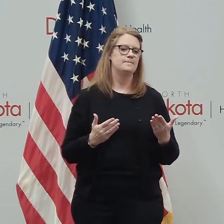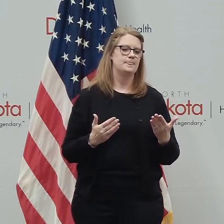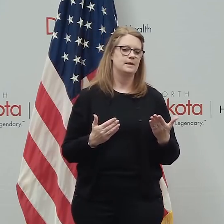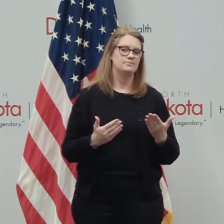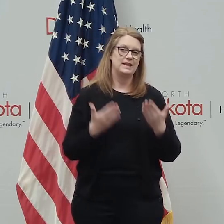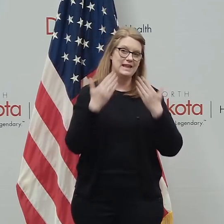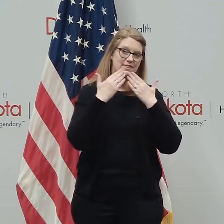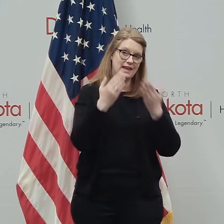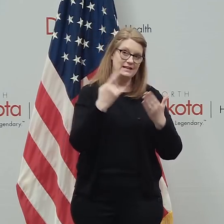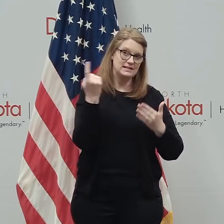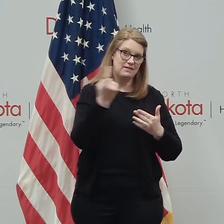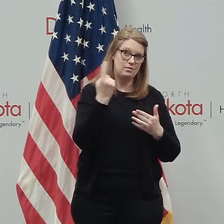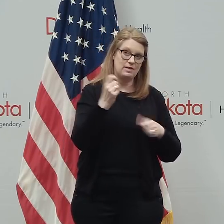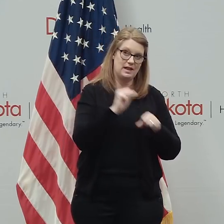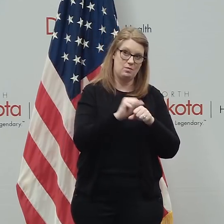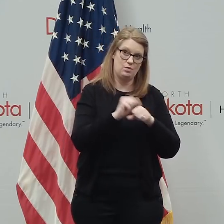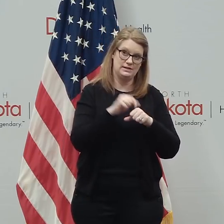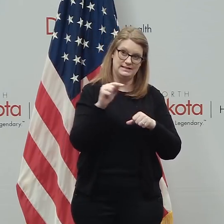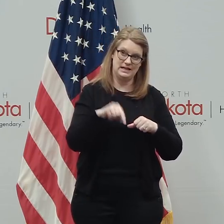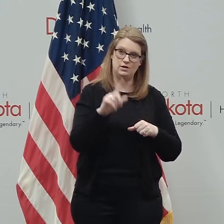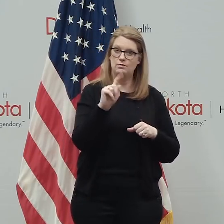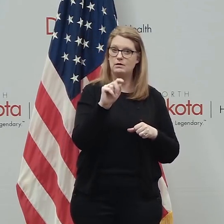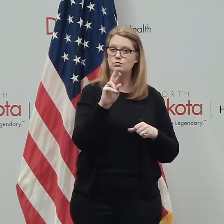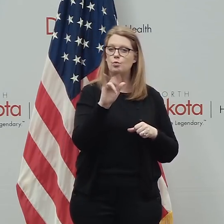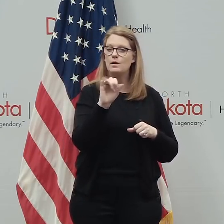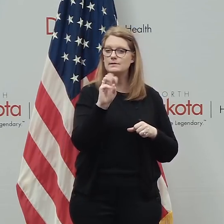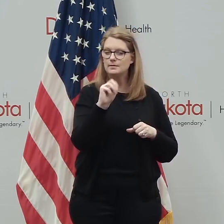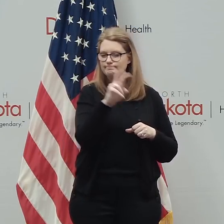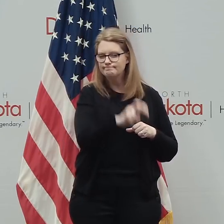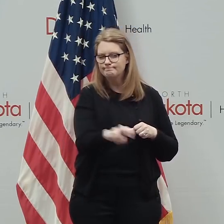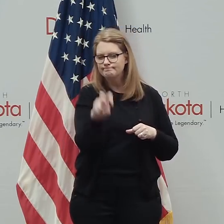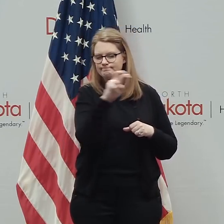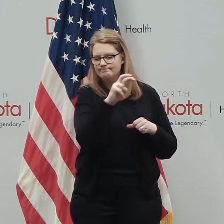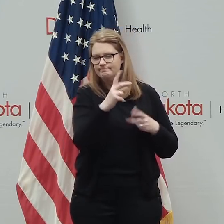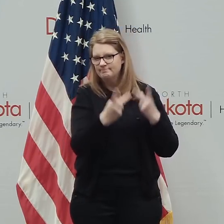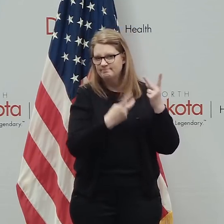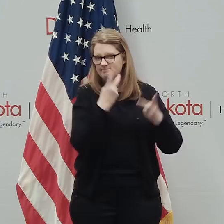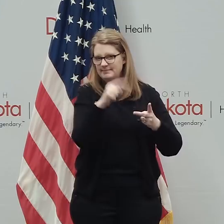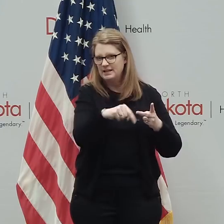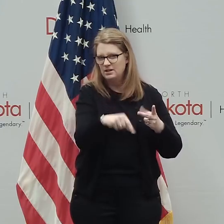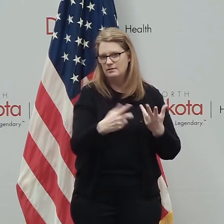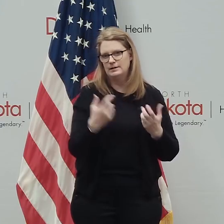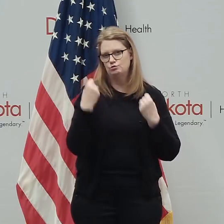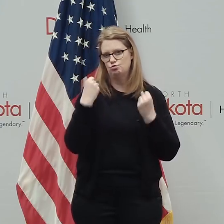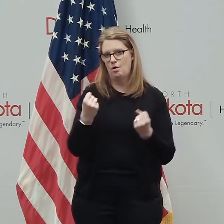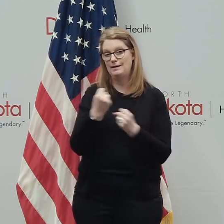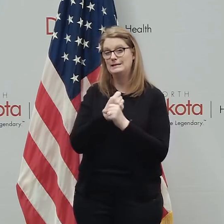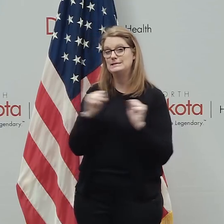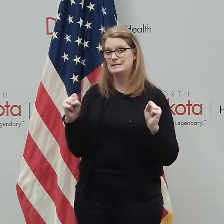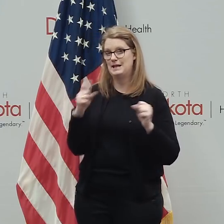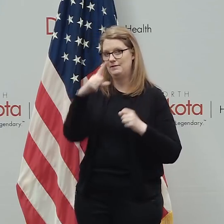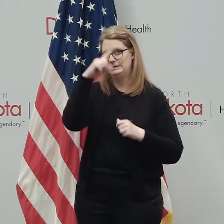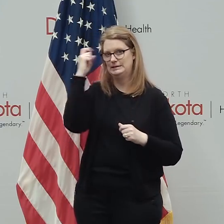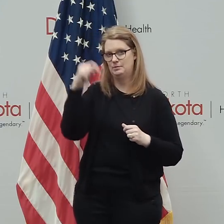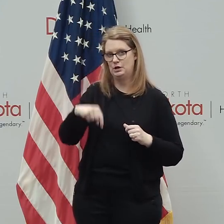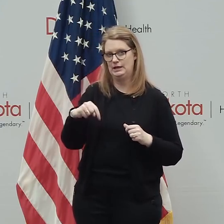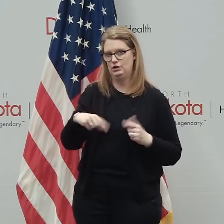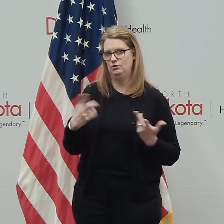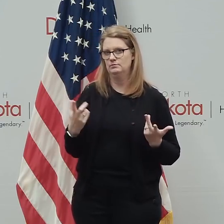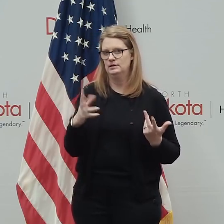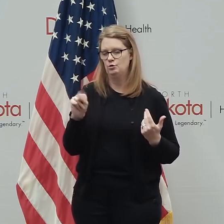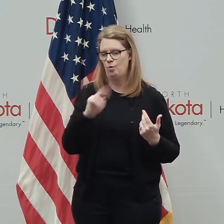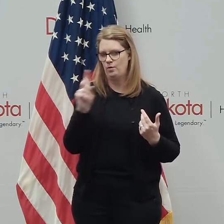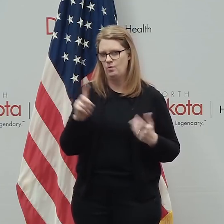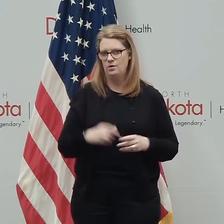that works in tourism in North Dakota. And also, we look forward to a strong but safe summer tourism